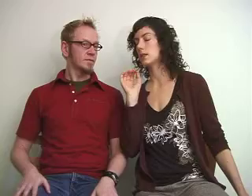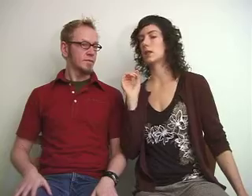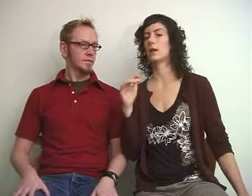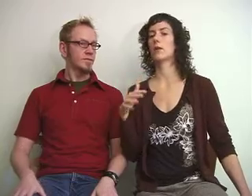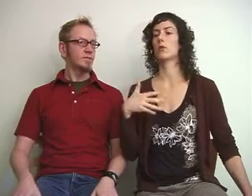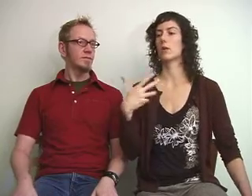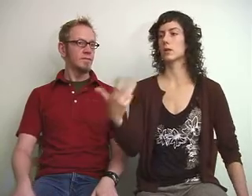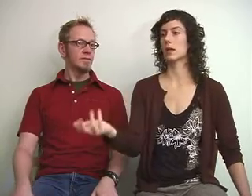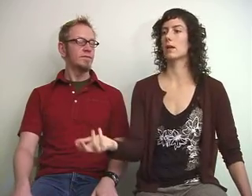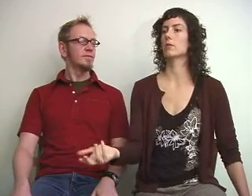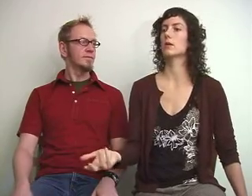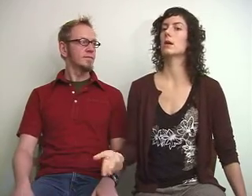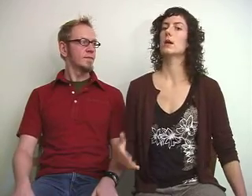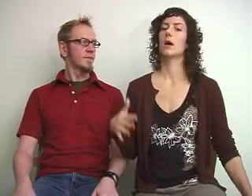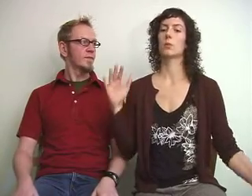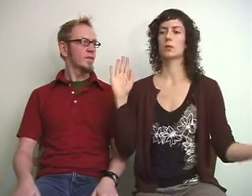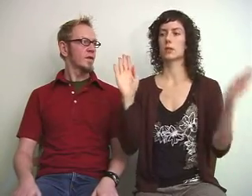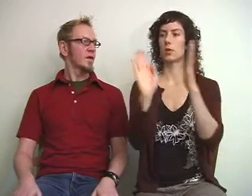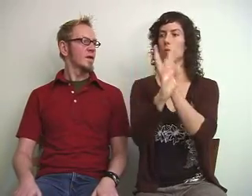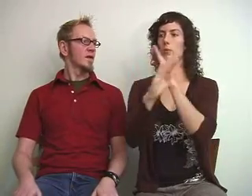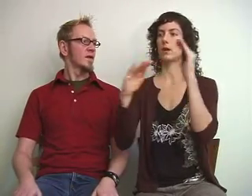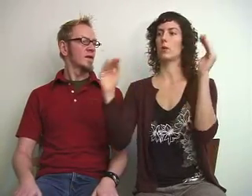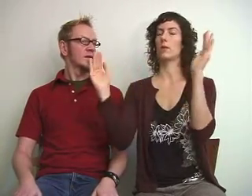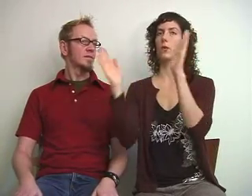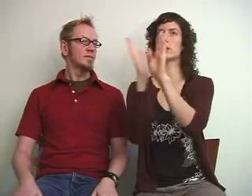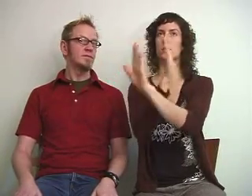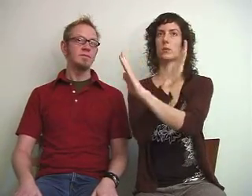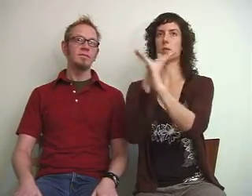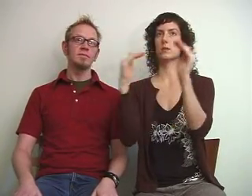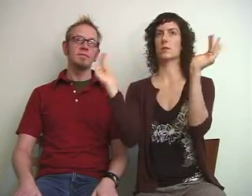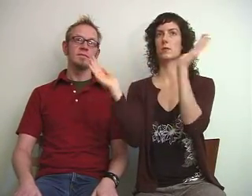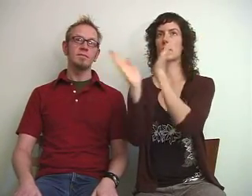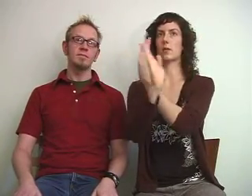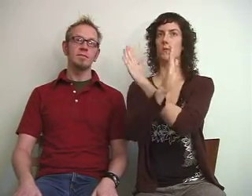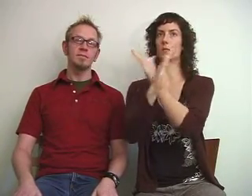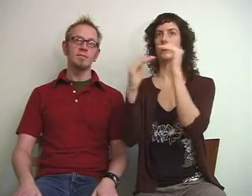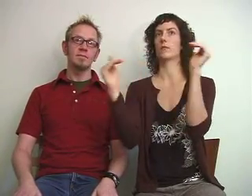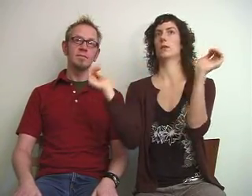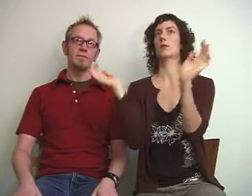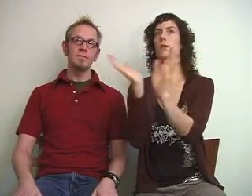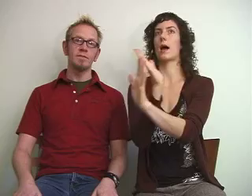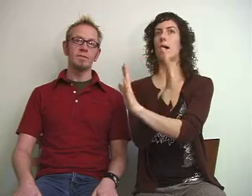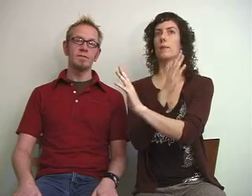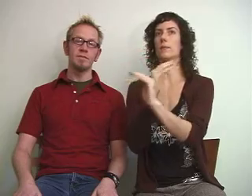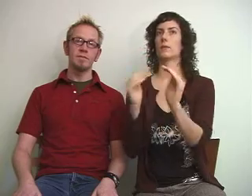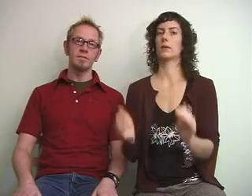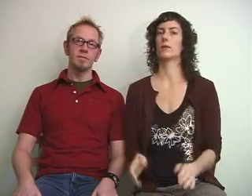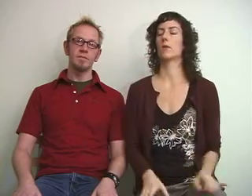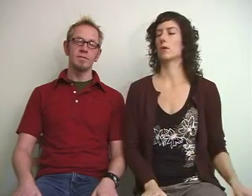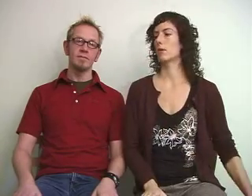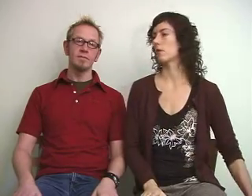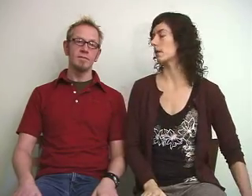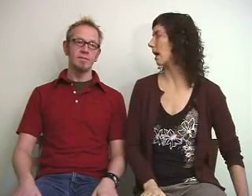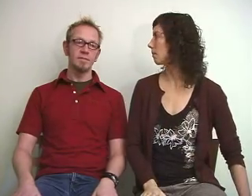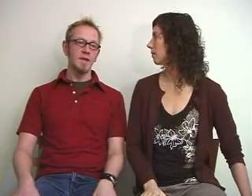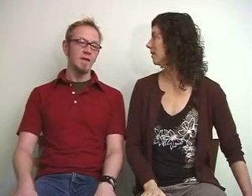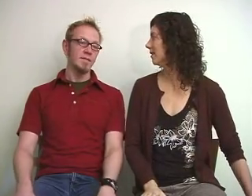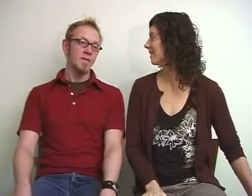his ear, or I'll say it out. We'll just go, our voices will just kind of interlap, overlap. Yeah,